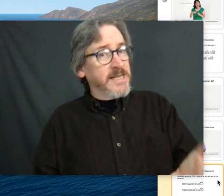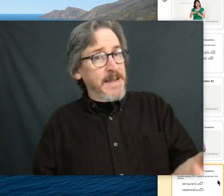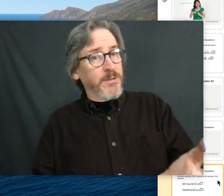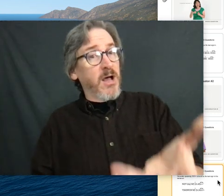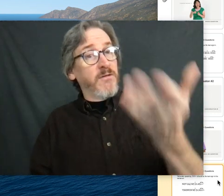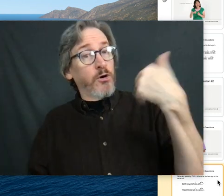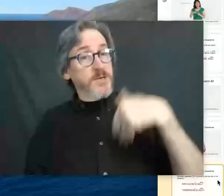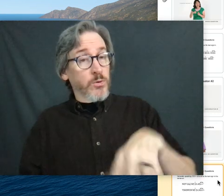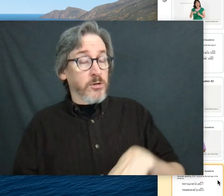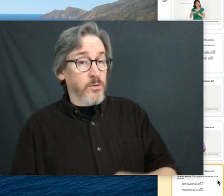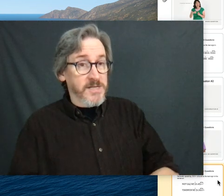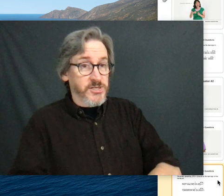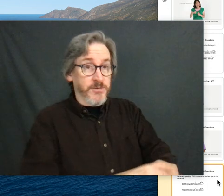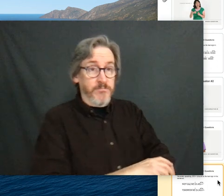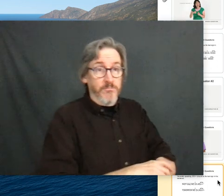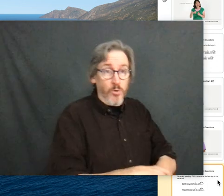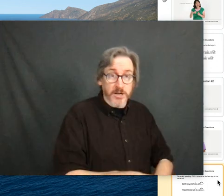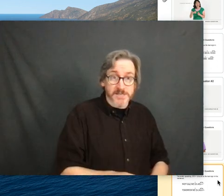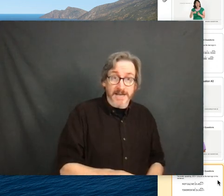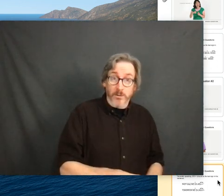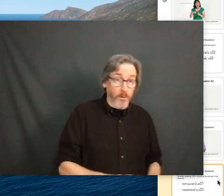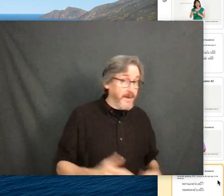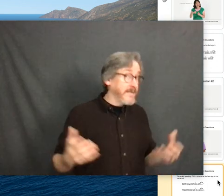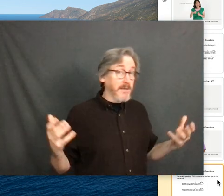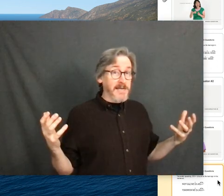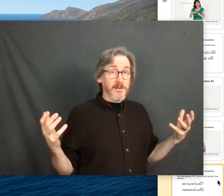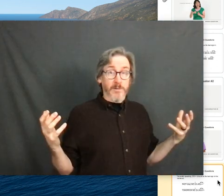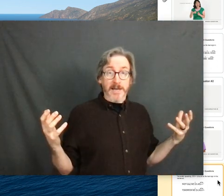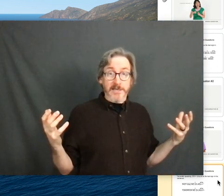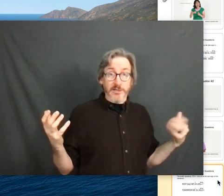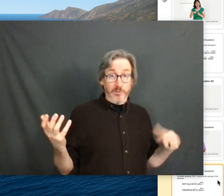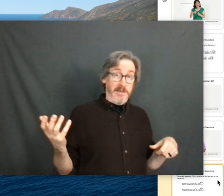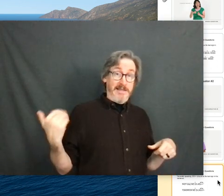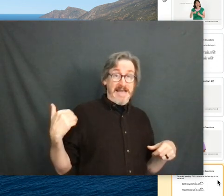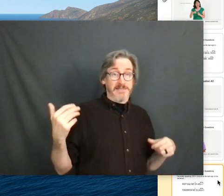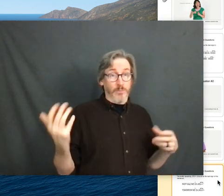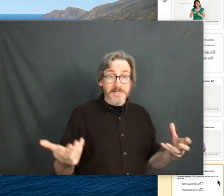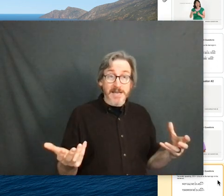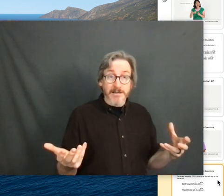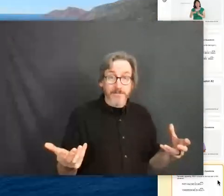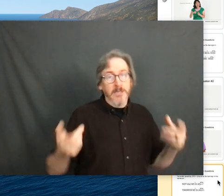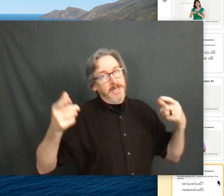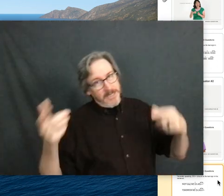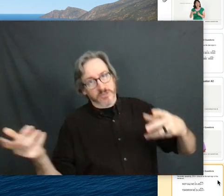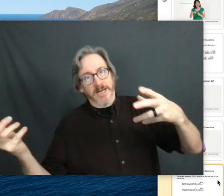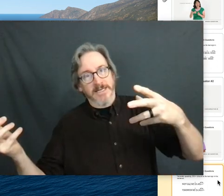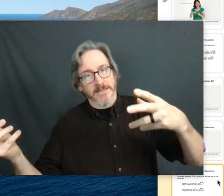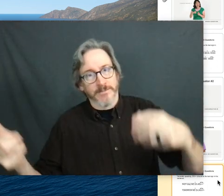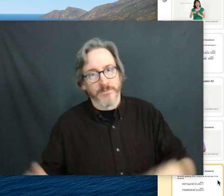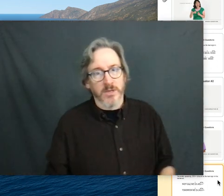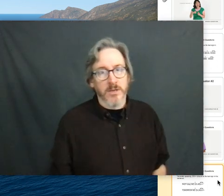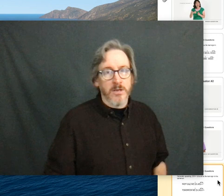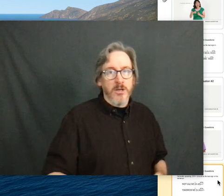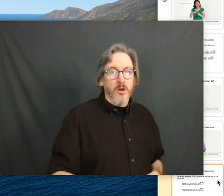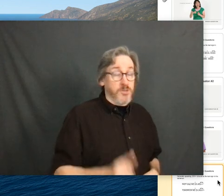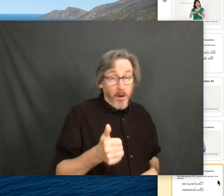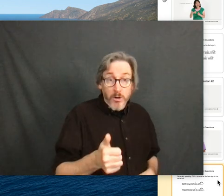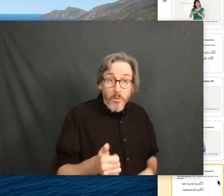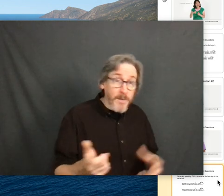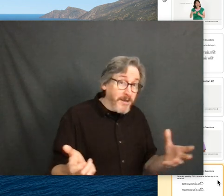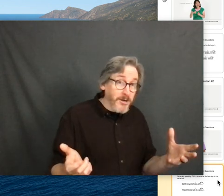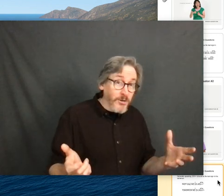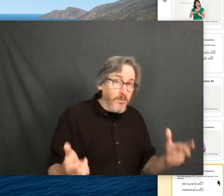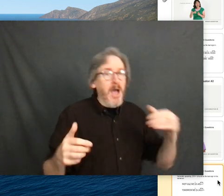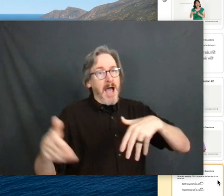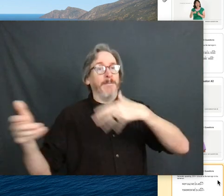There's an example of a rhetorical question where you're saying, what did I do last Wednesday? Here's what I did. Tomorrow,